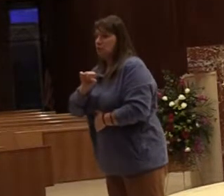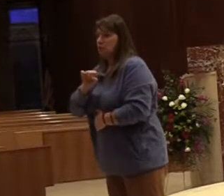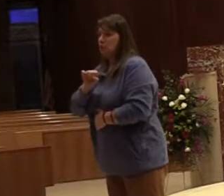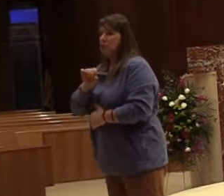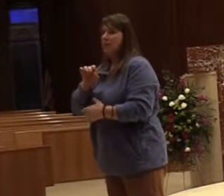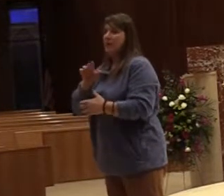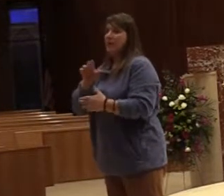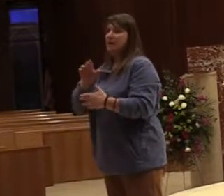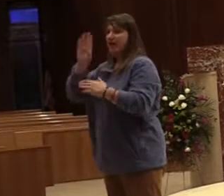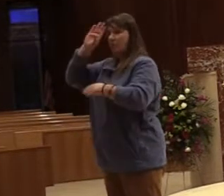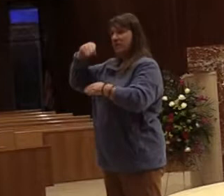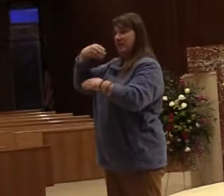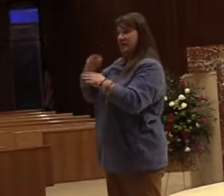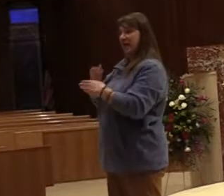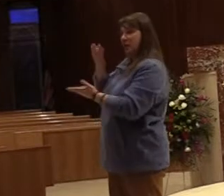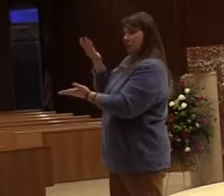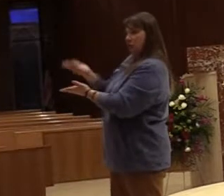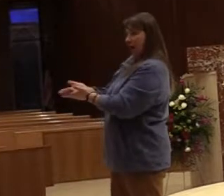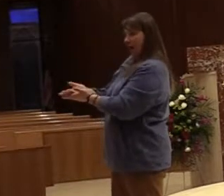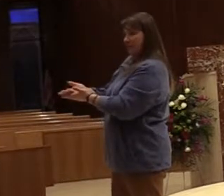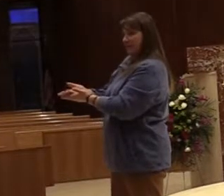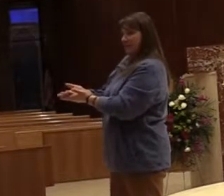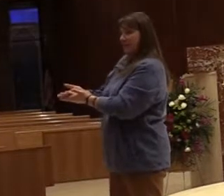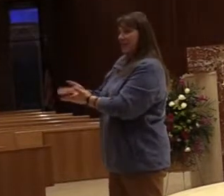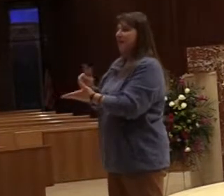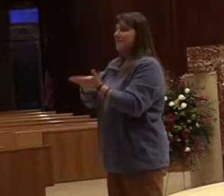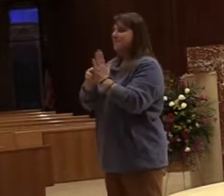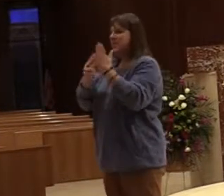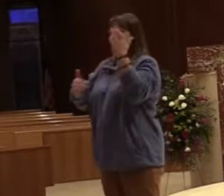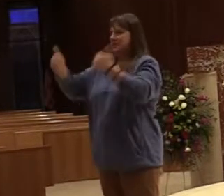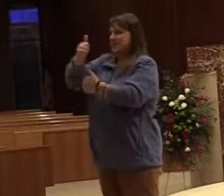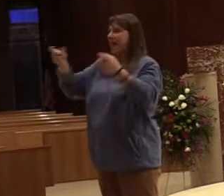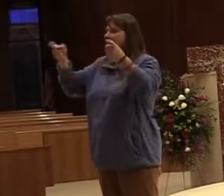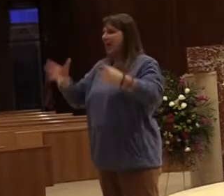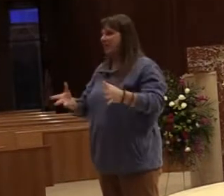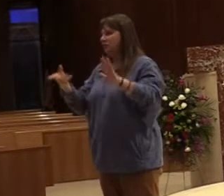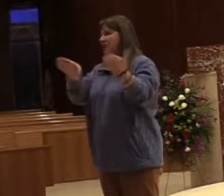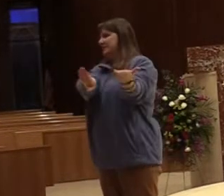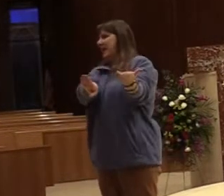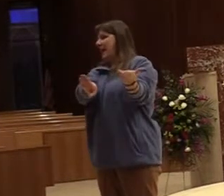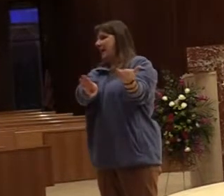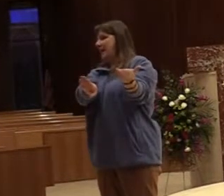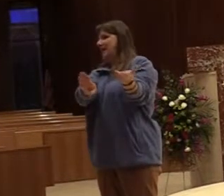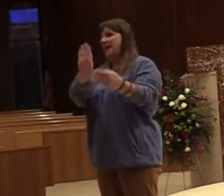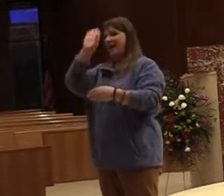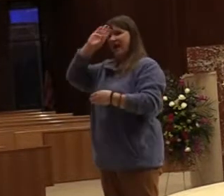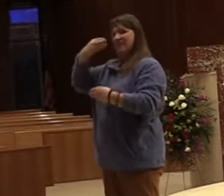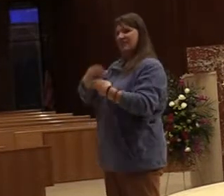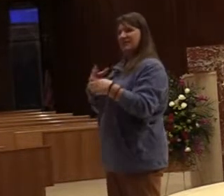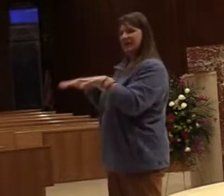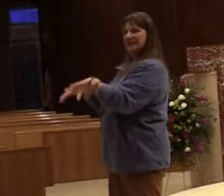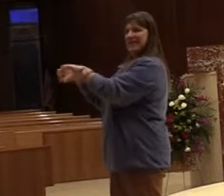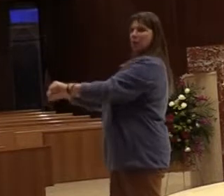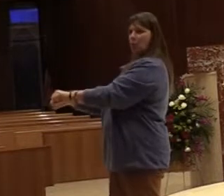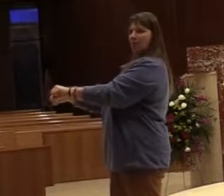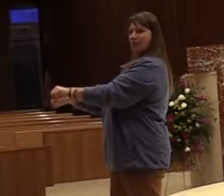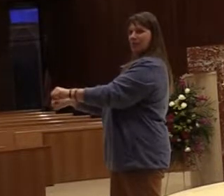died. So if they killed the sole heir, the vineyard was passed into the hands of the people who worked the